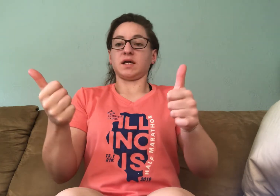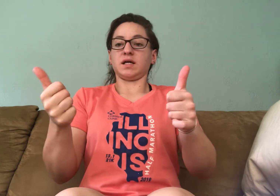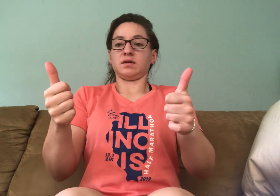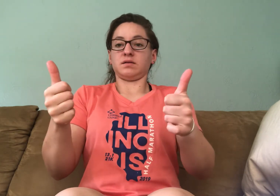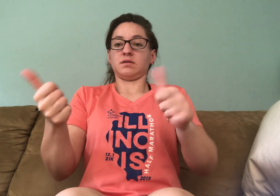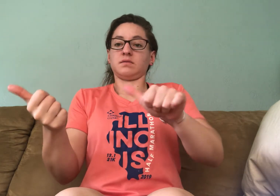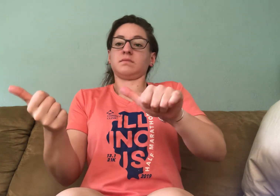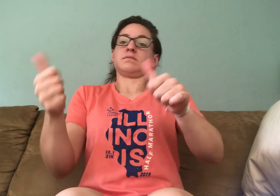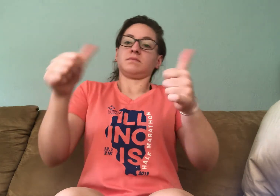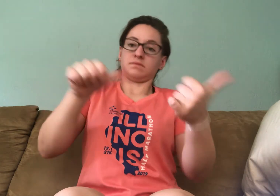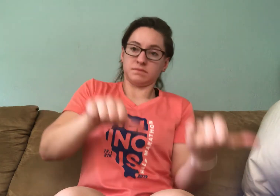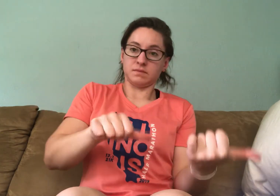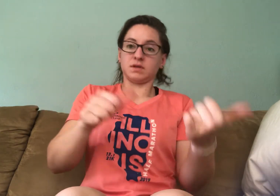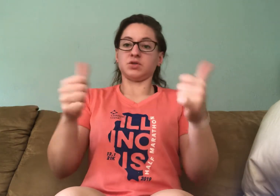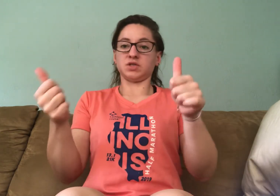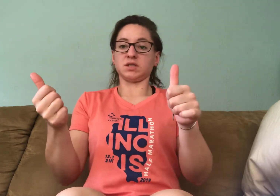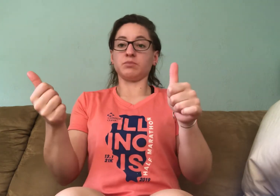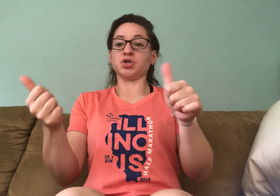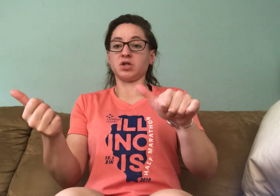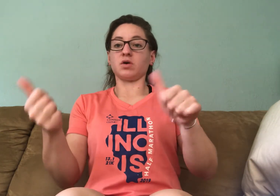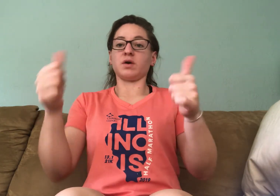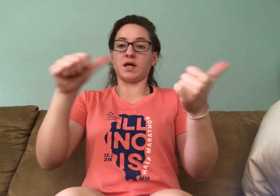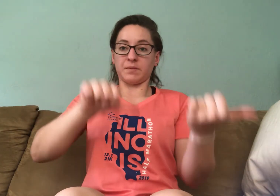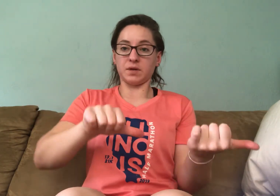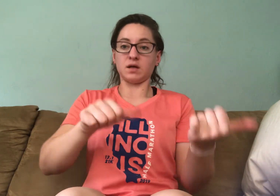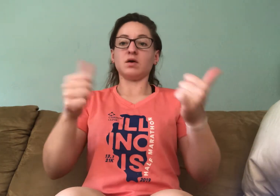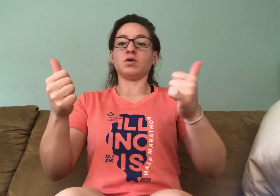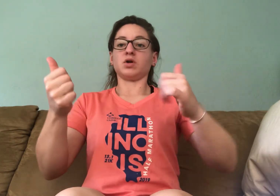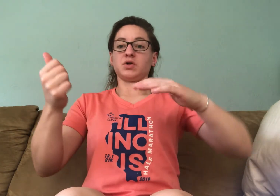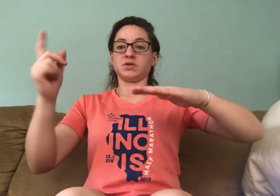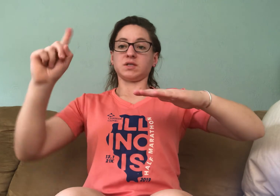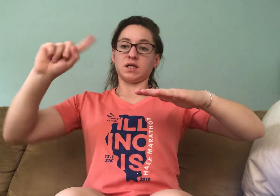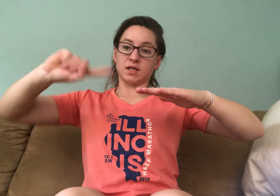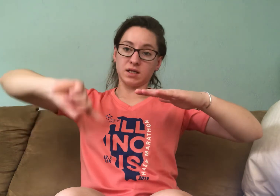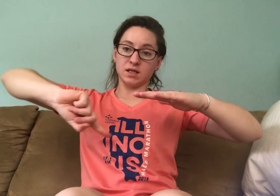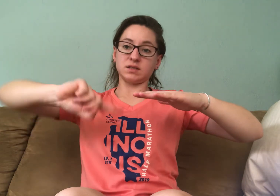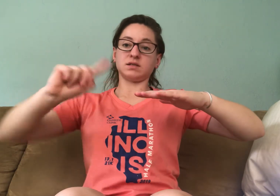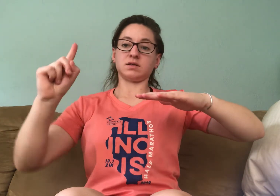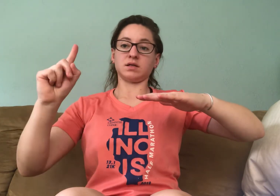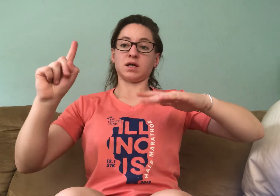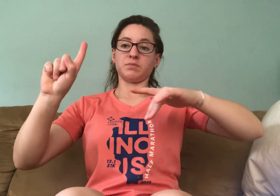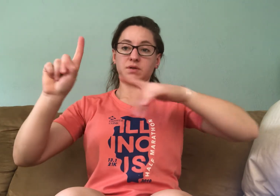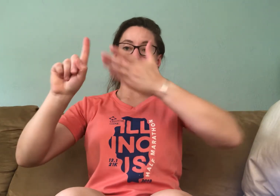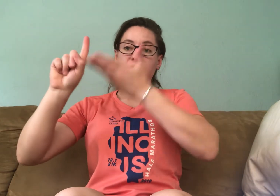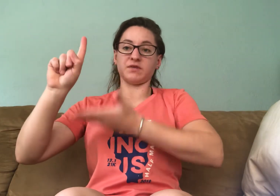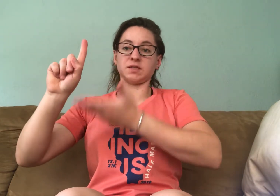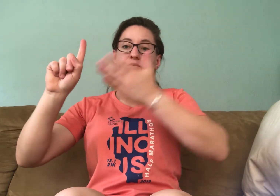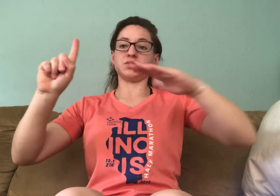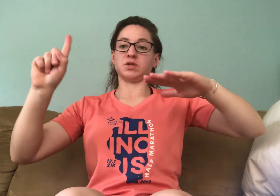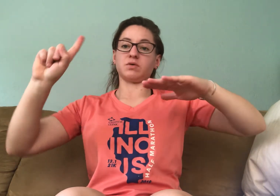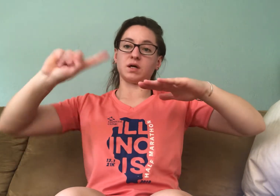it, there's a submersion happening. You can also sign it like this, like it signifies a person going